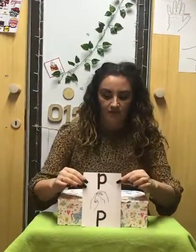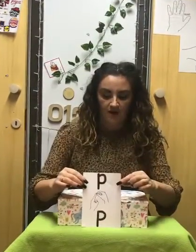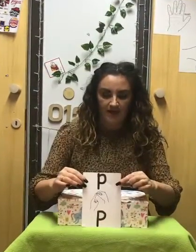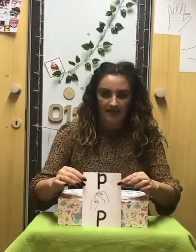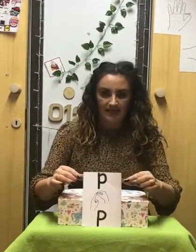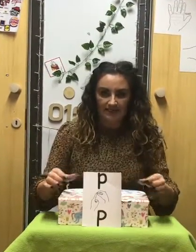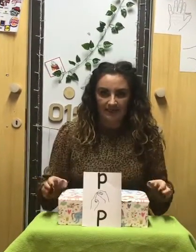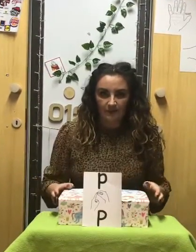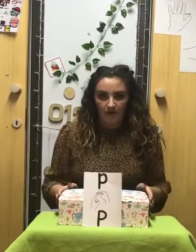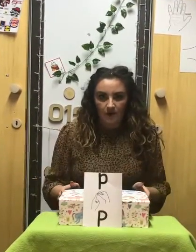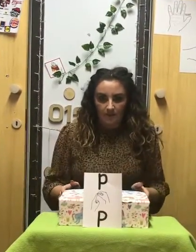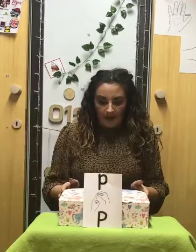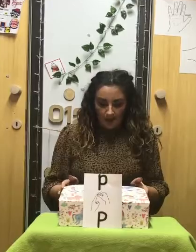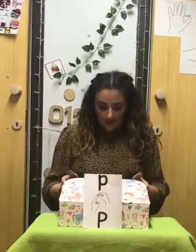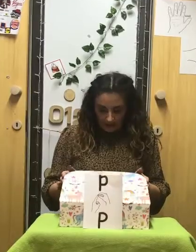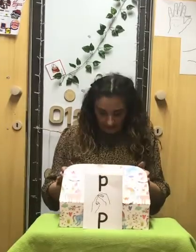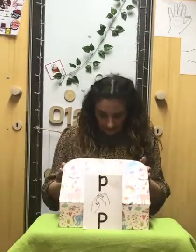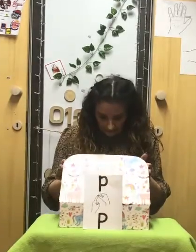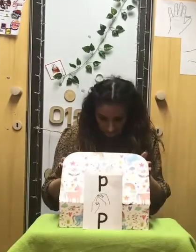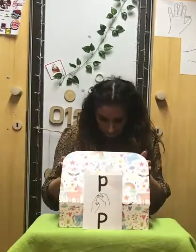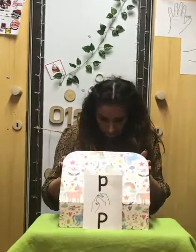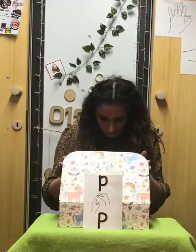Right, let's see what I've got in my box.